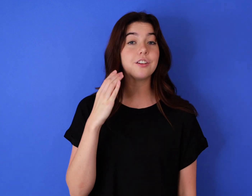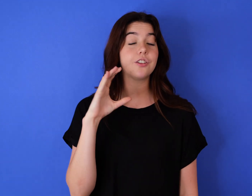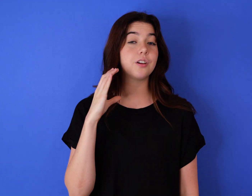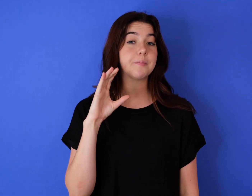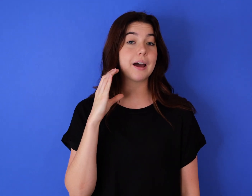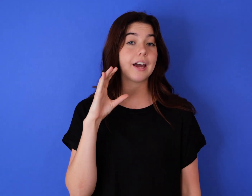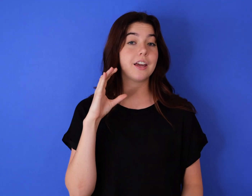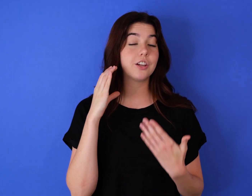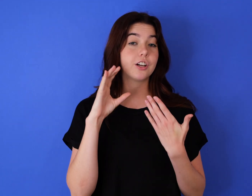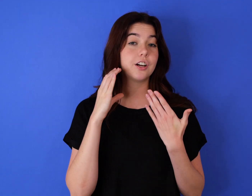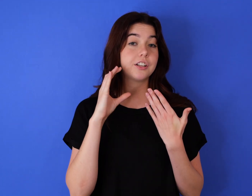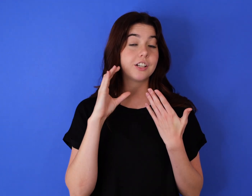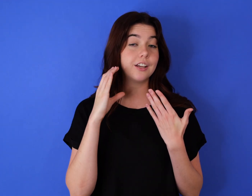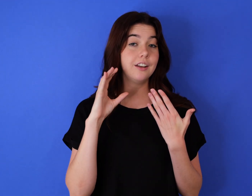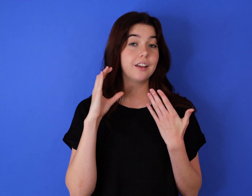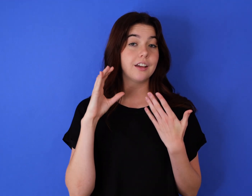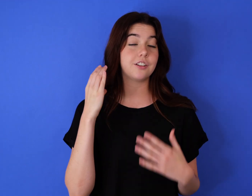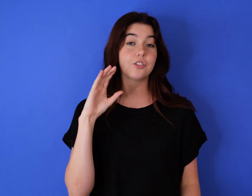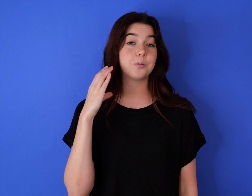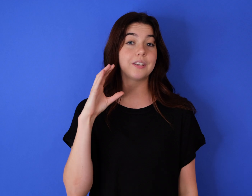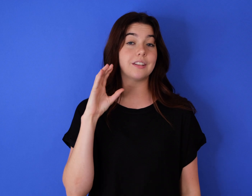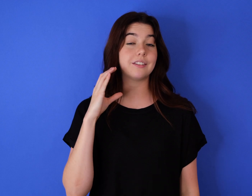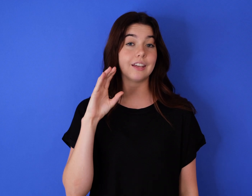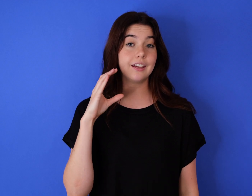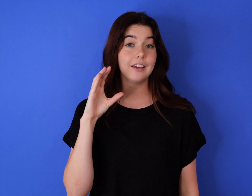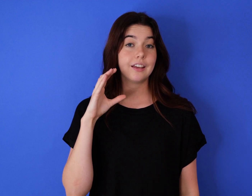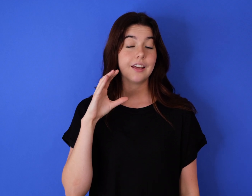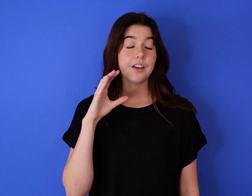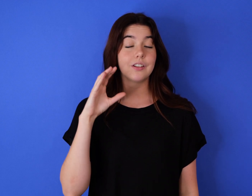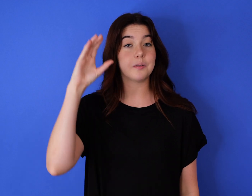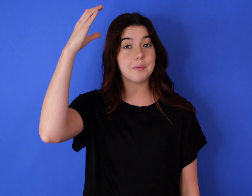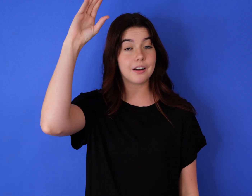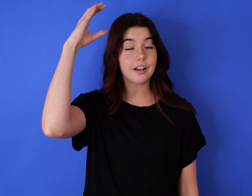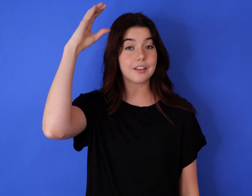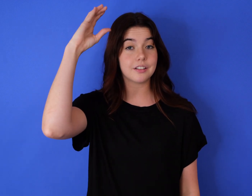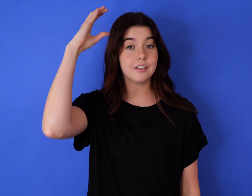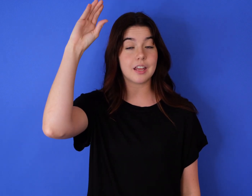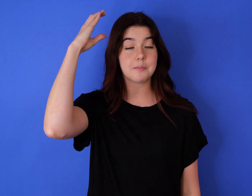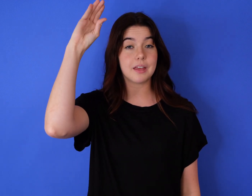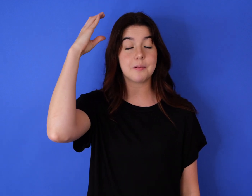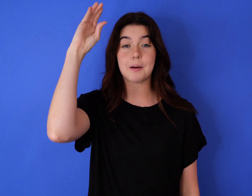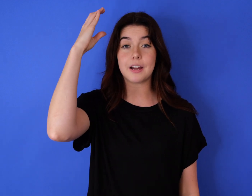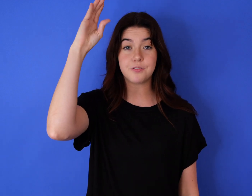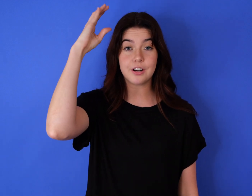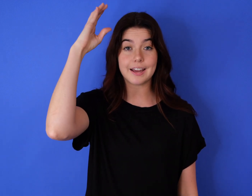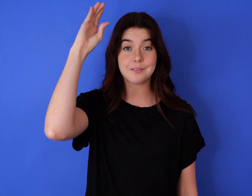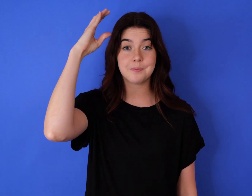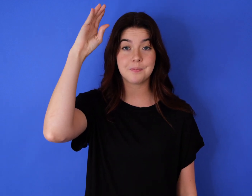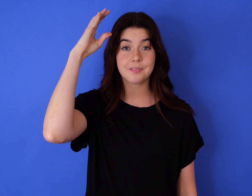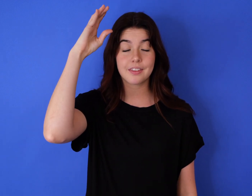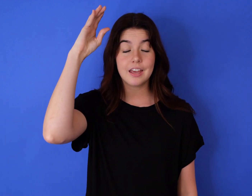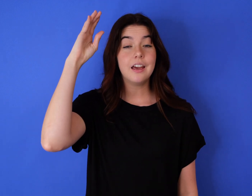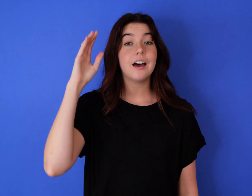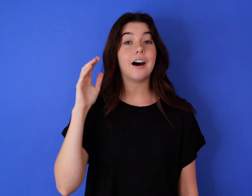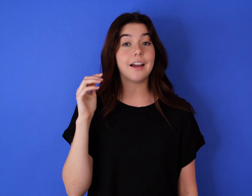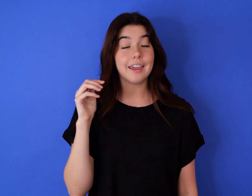do it by your chin. You just twist a C. It's a male cousin, same thing, but by your forehead.